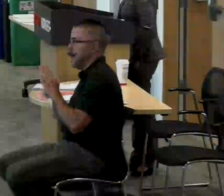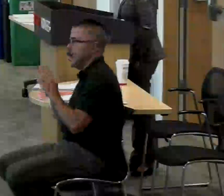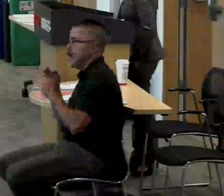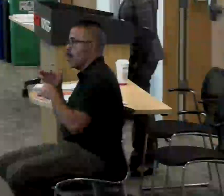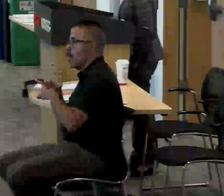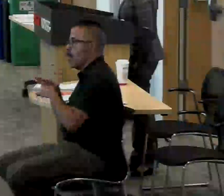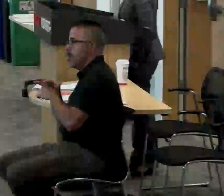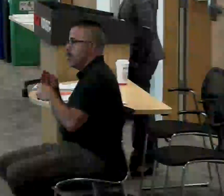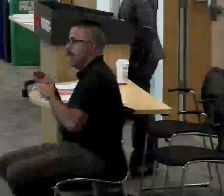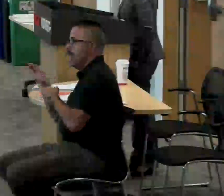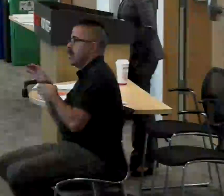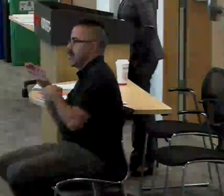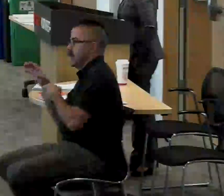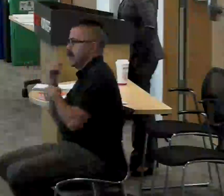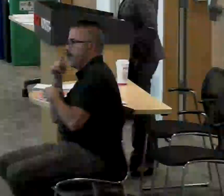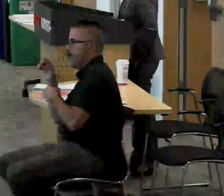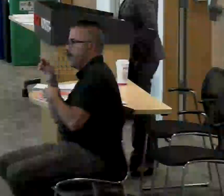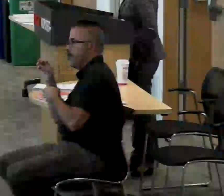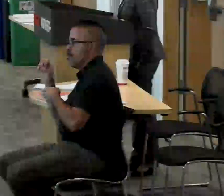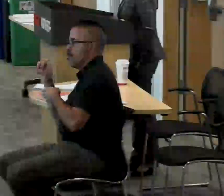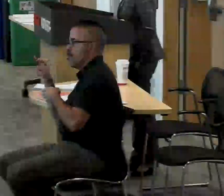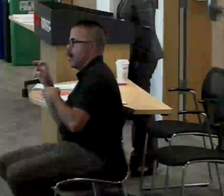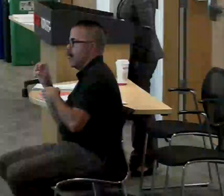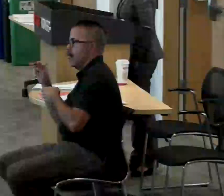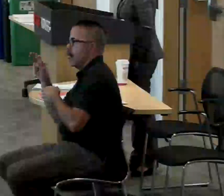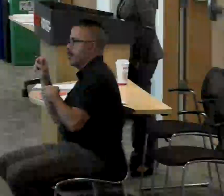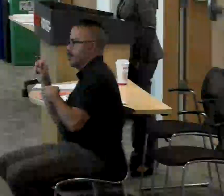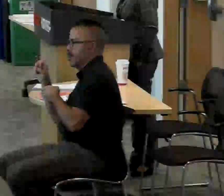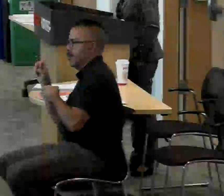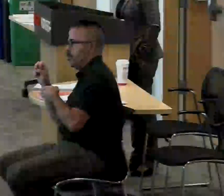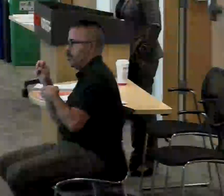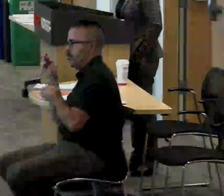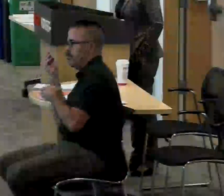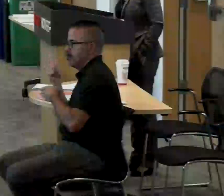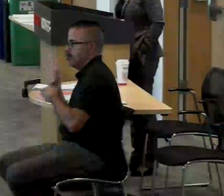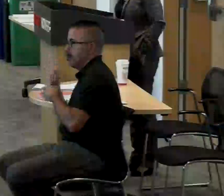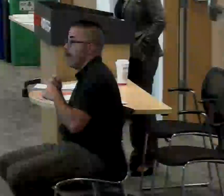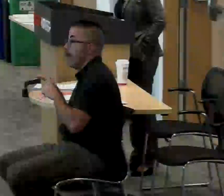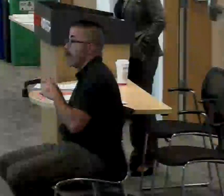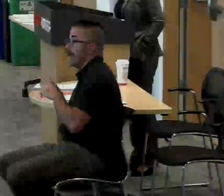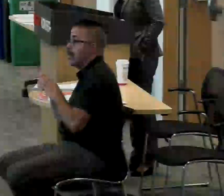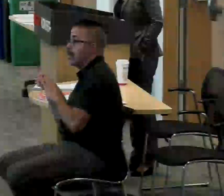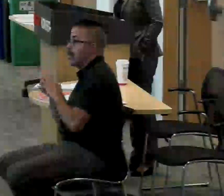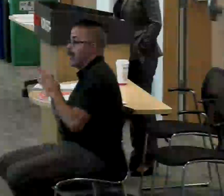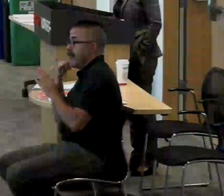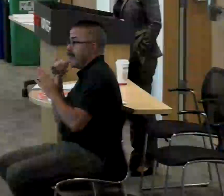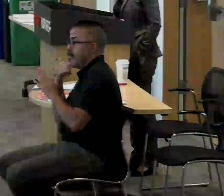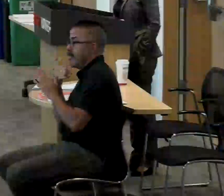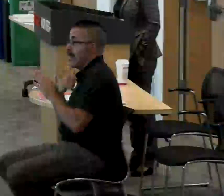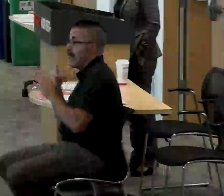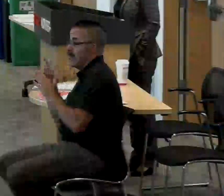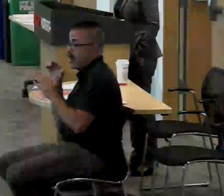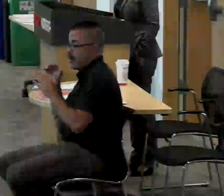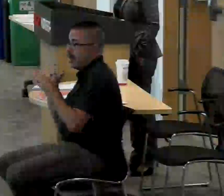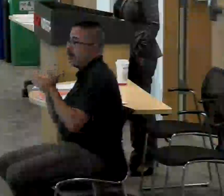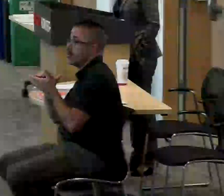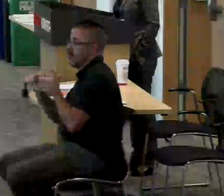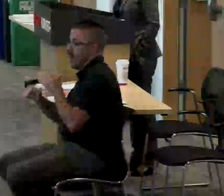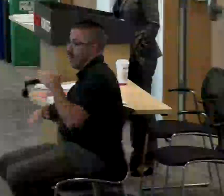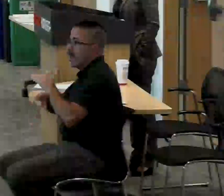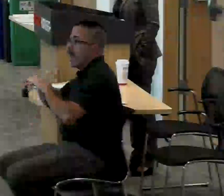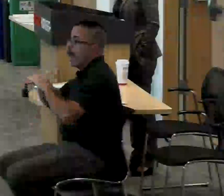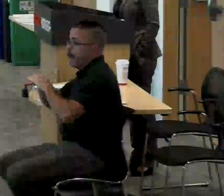In California, unfortunately, there is a $100,000 cap on that as well. At the